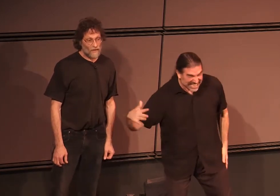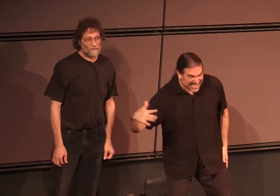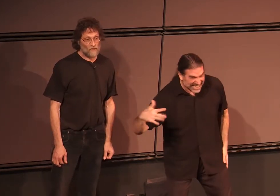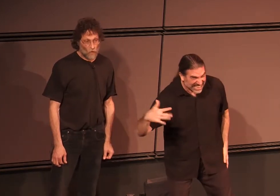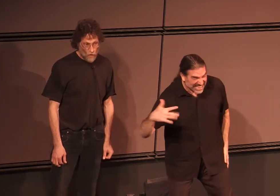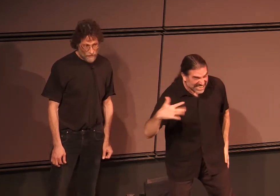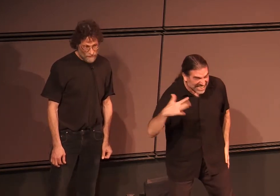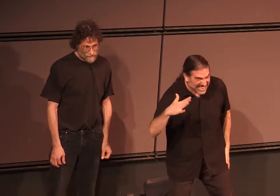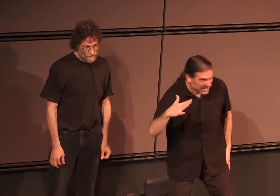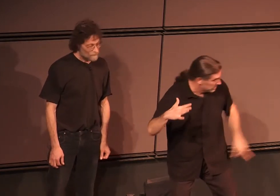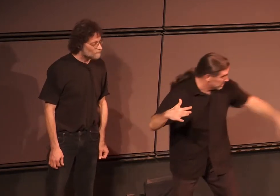the noise